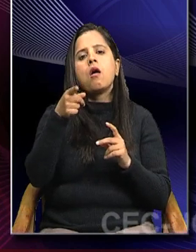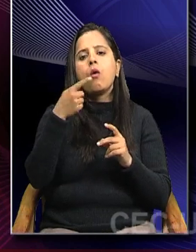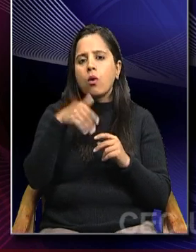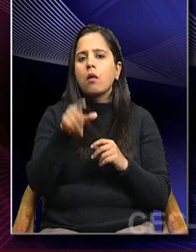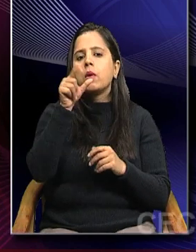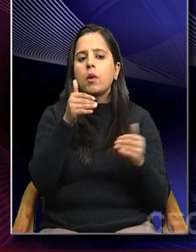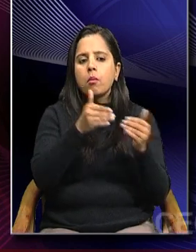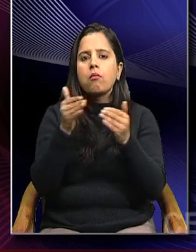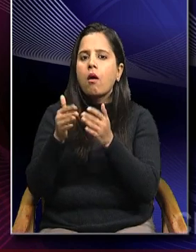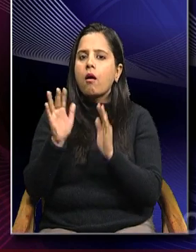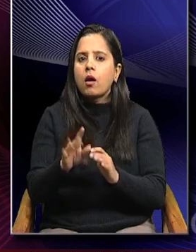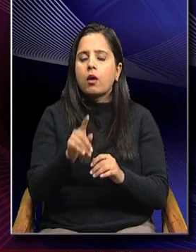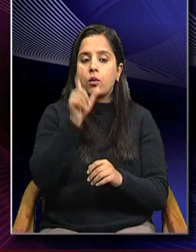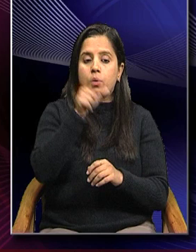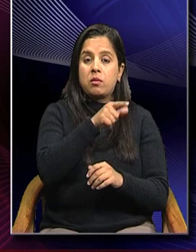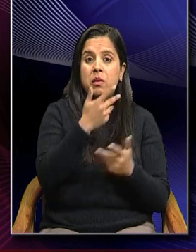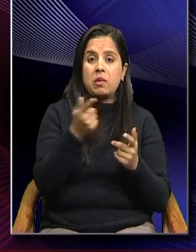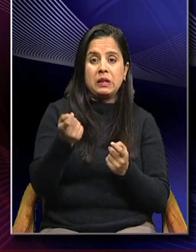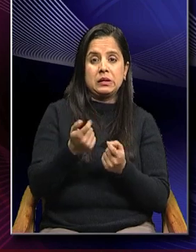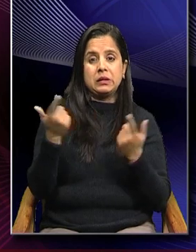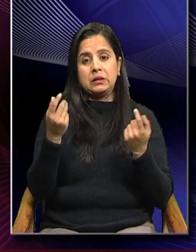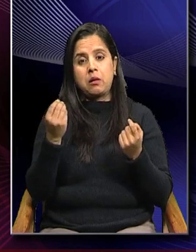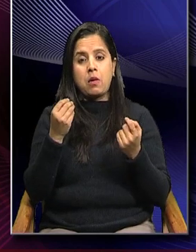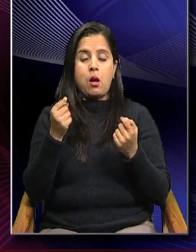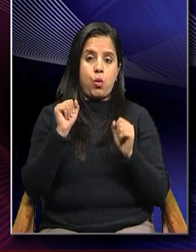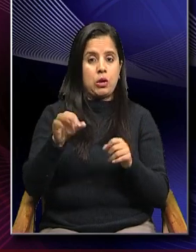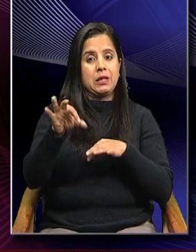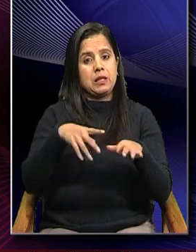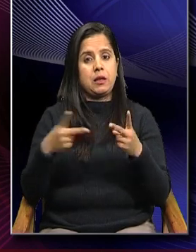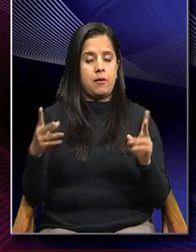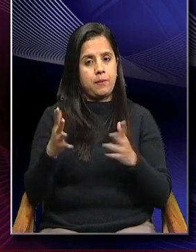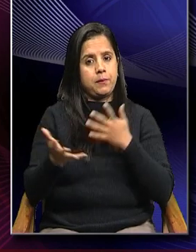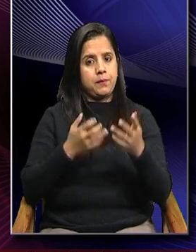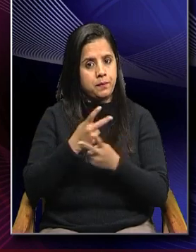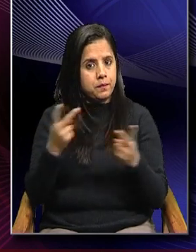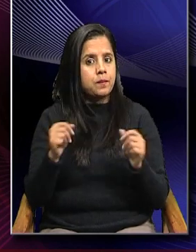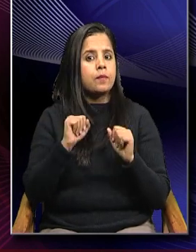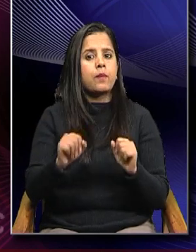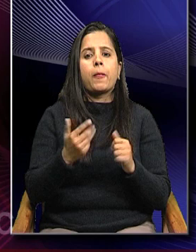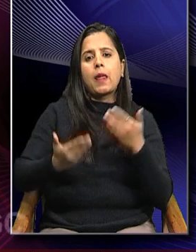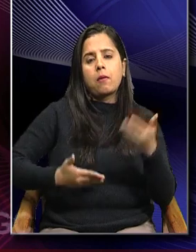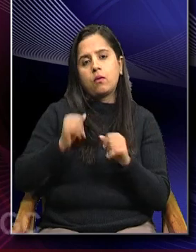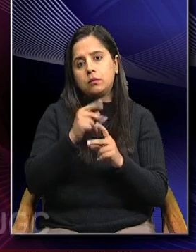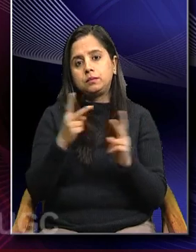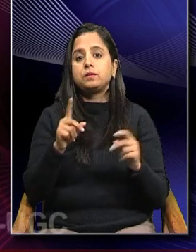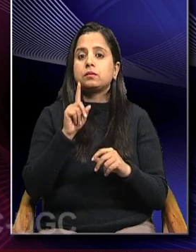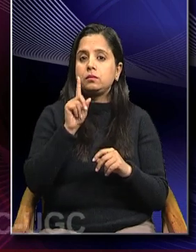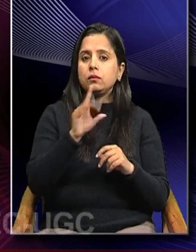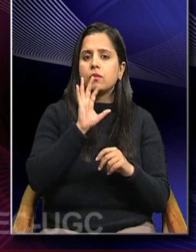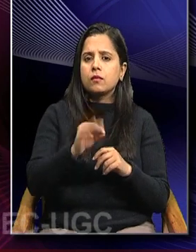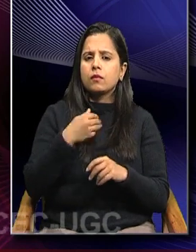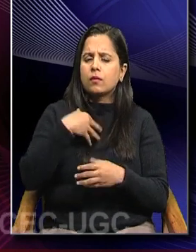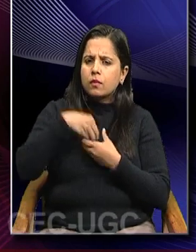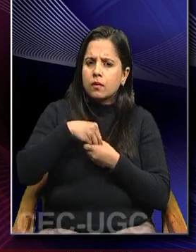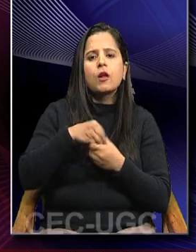customer who is very much urban in certain aspects of their purchases, of their buying behavior, but at the core they are very